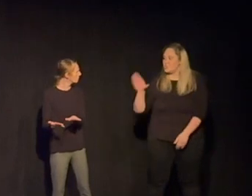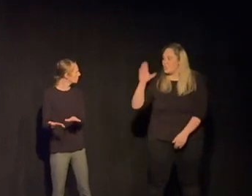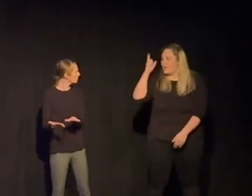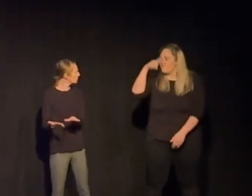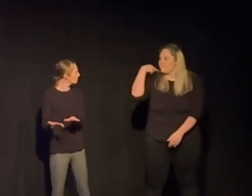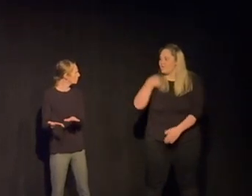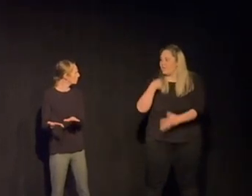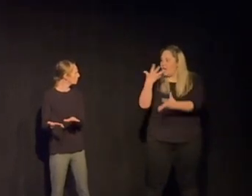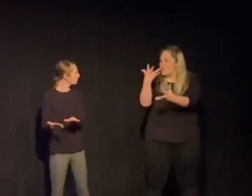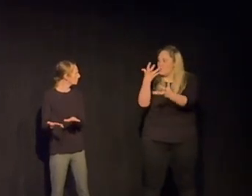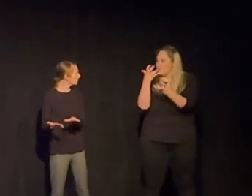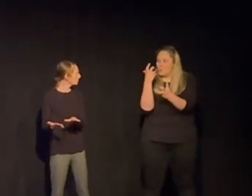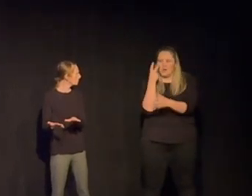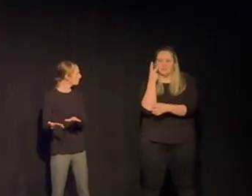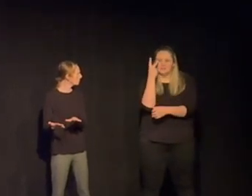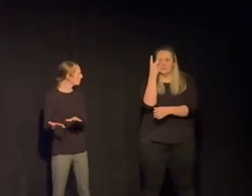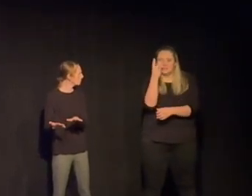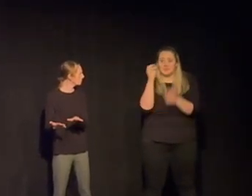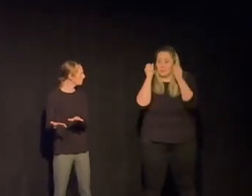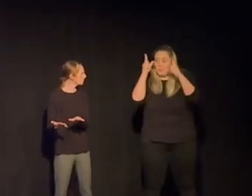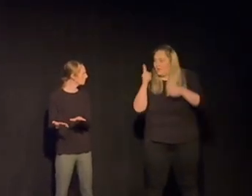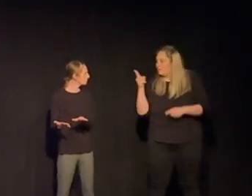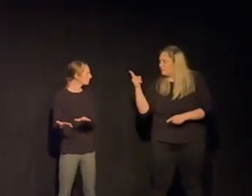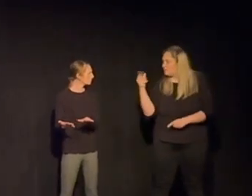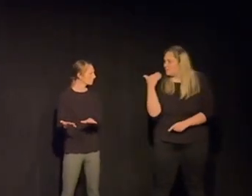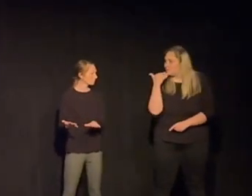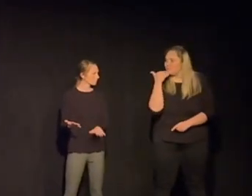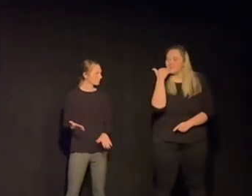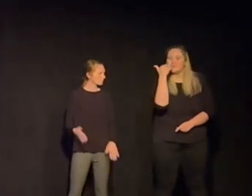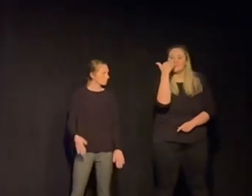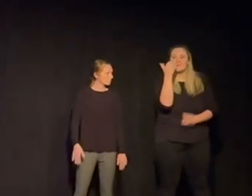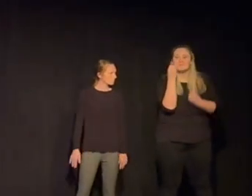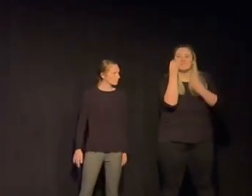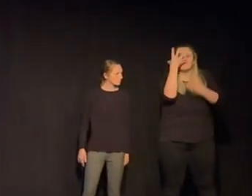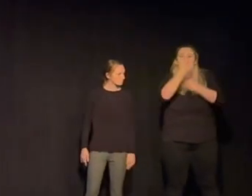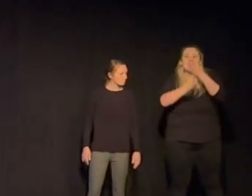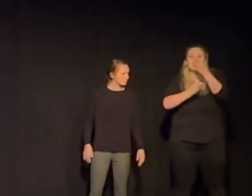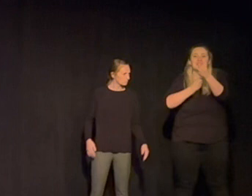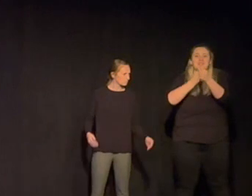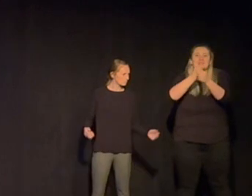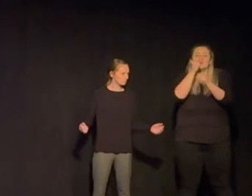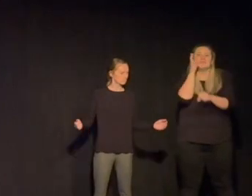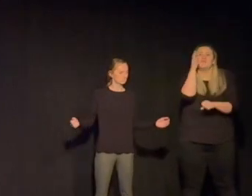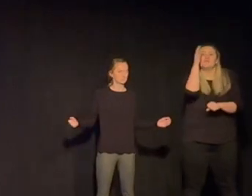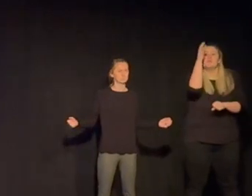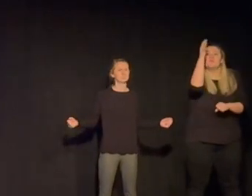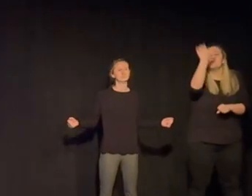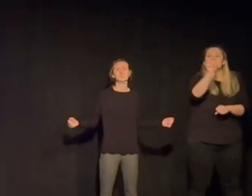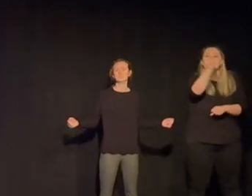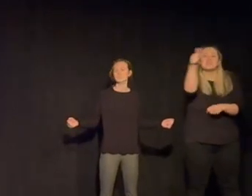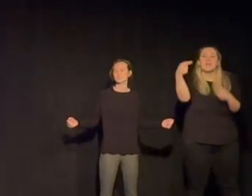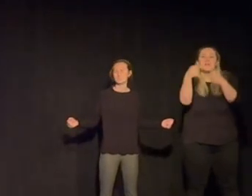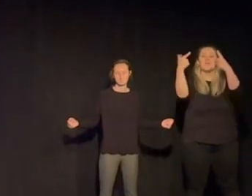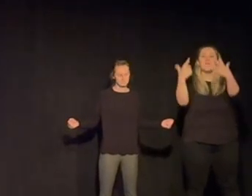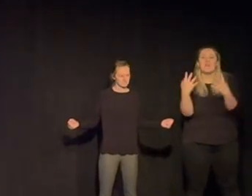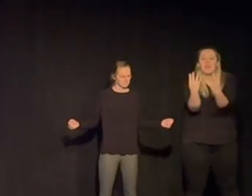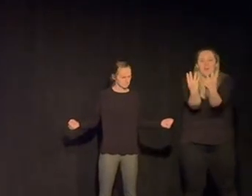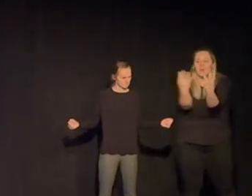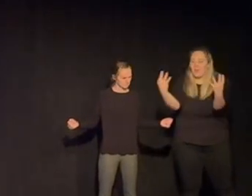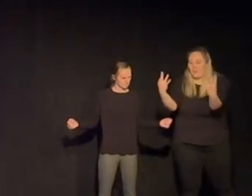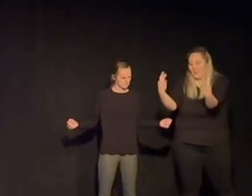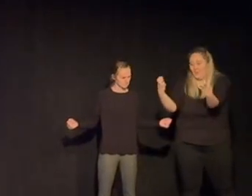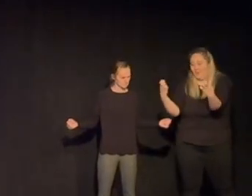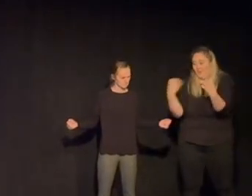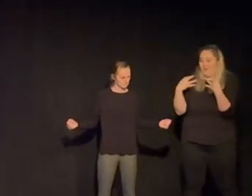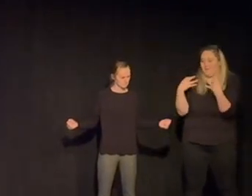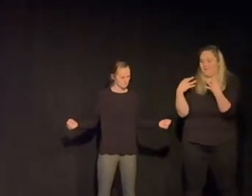I surprised you? Good. Years from now, when the other villains ask about your final moments, I hate